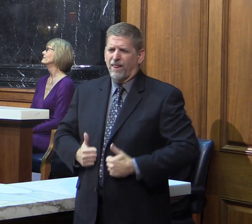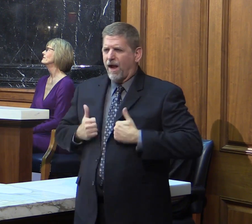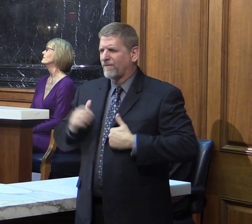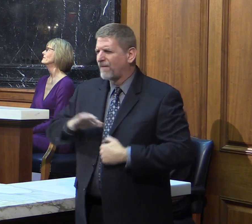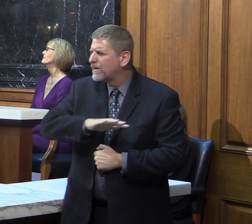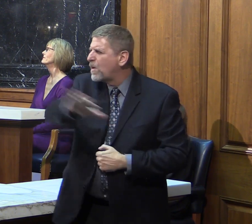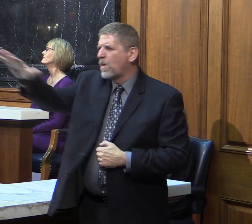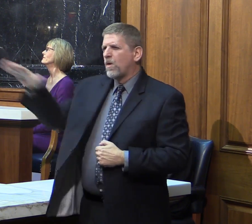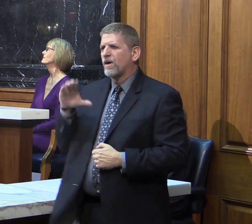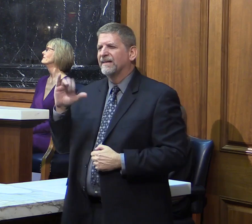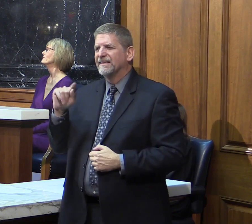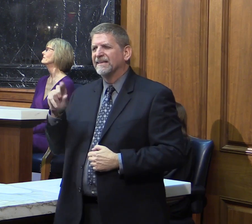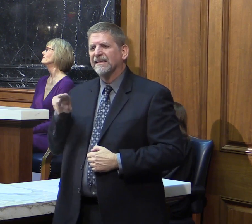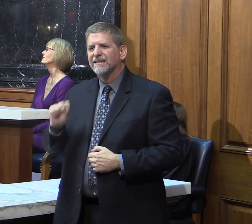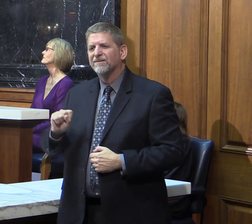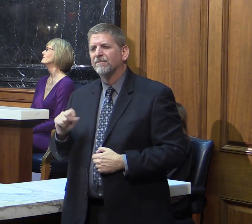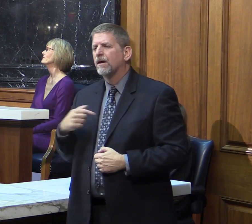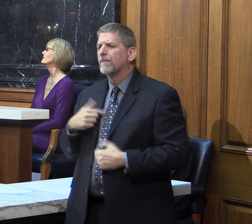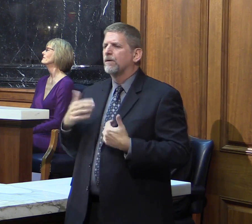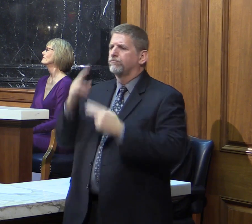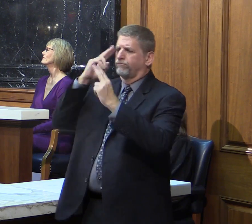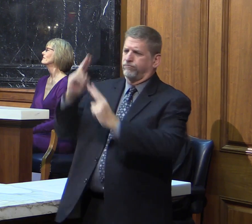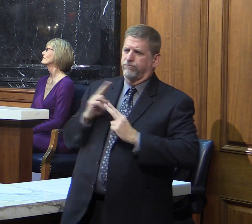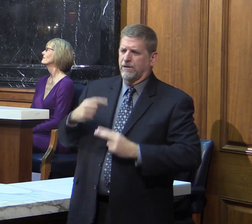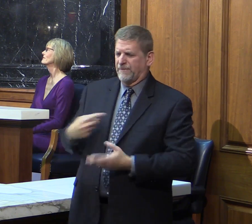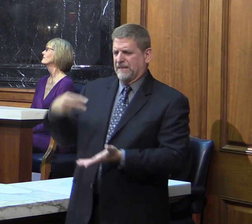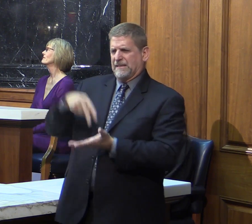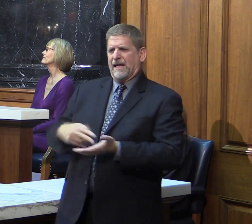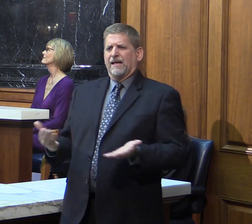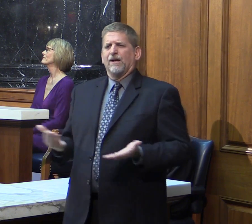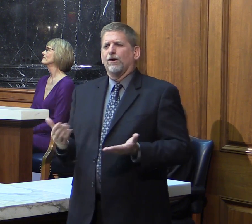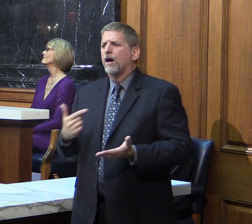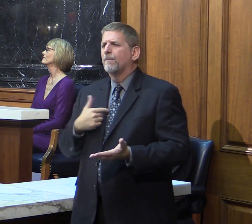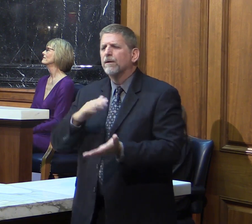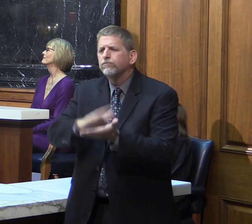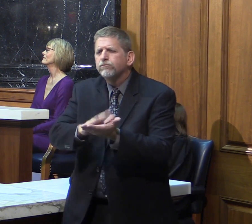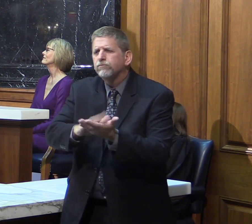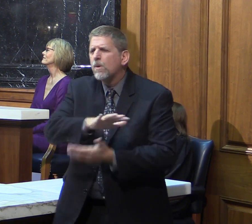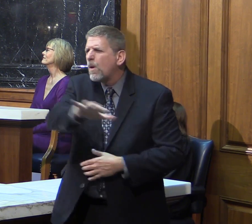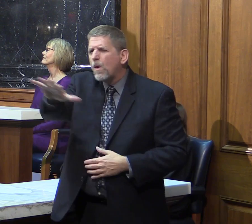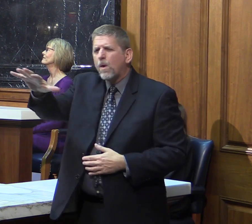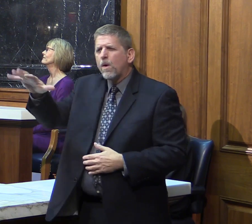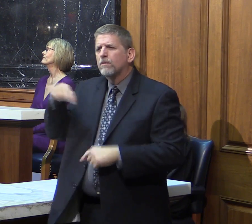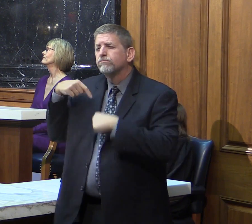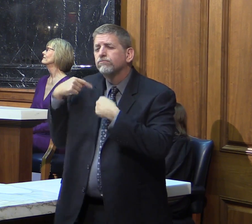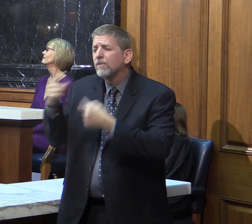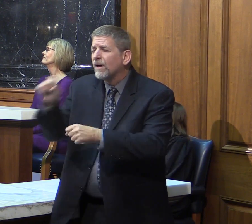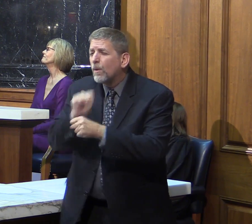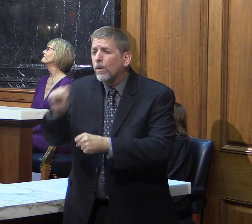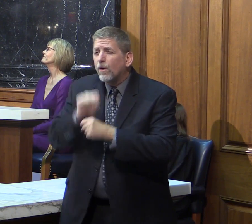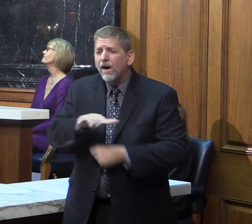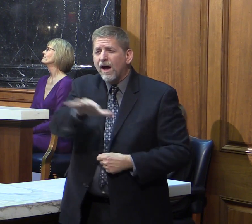me the privilege of this podium, I applaud all of you for the work that you've done to help Indiana